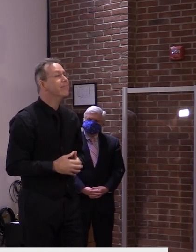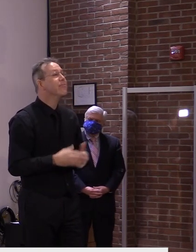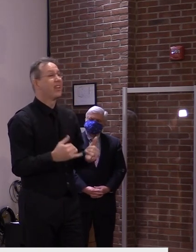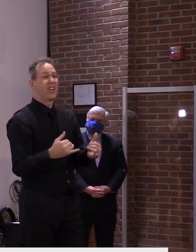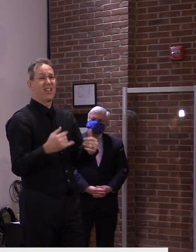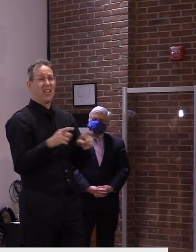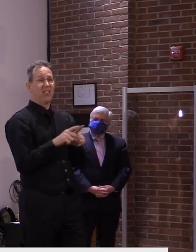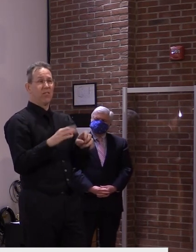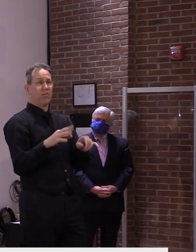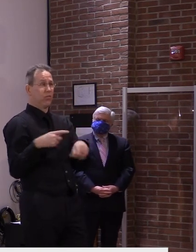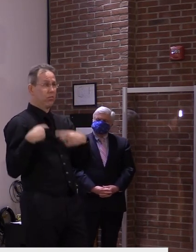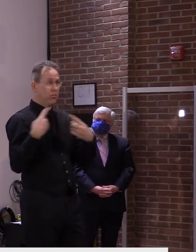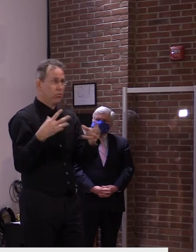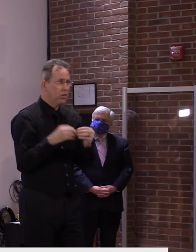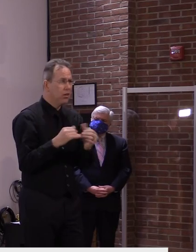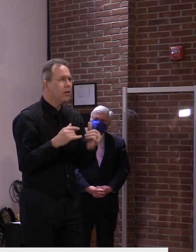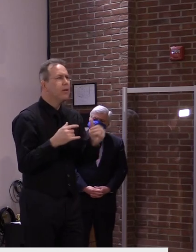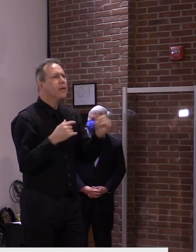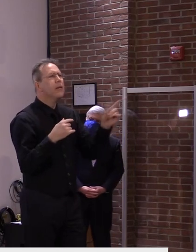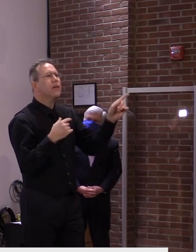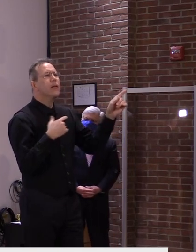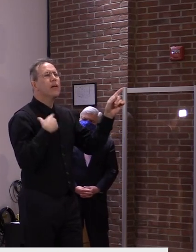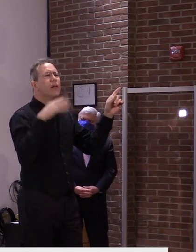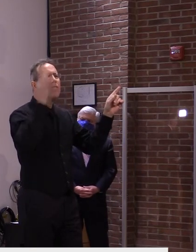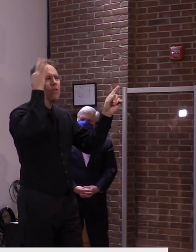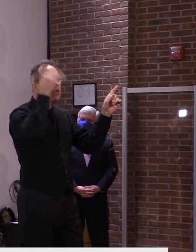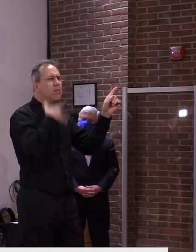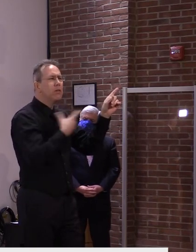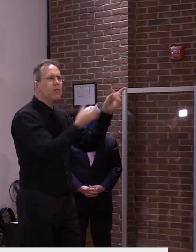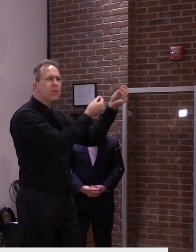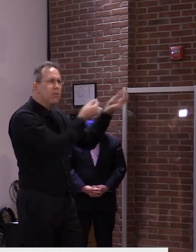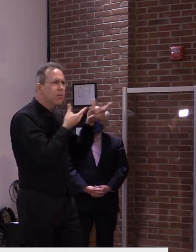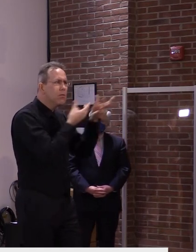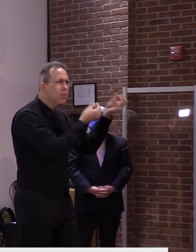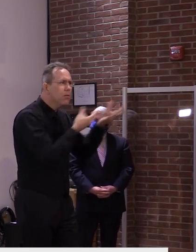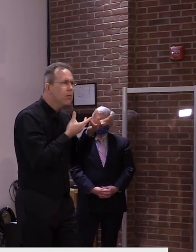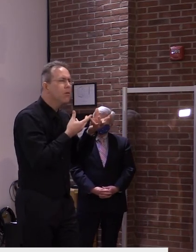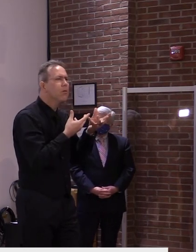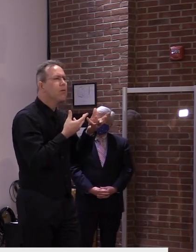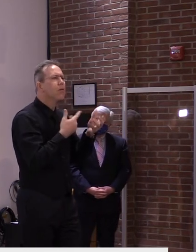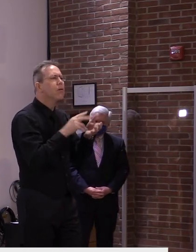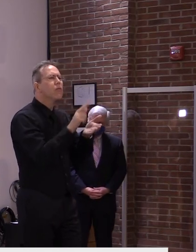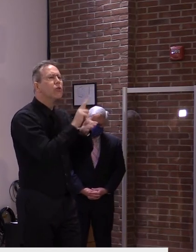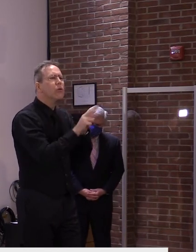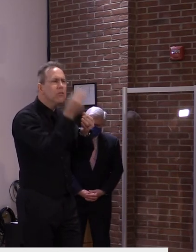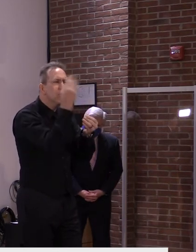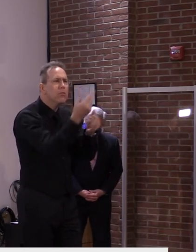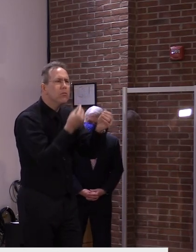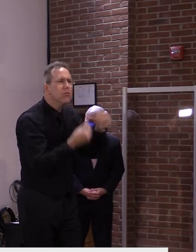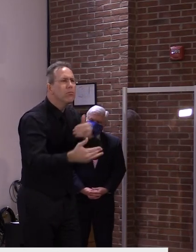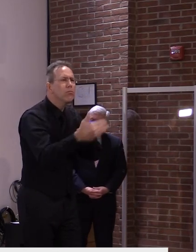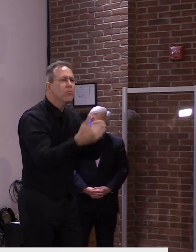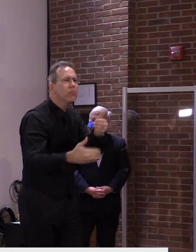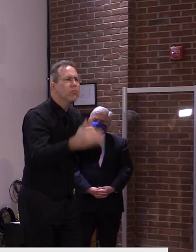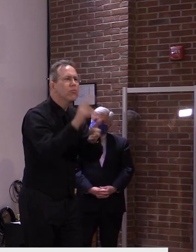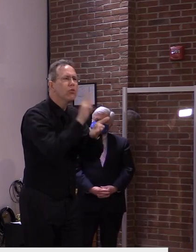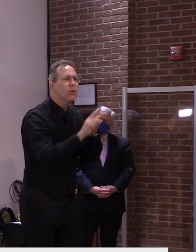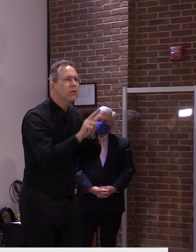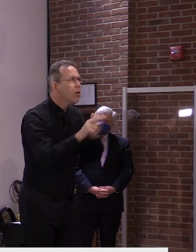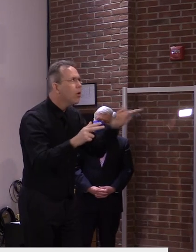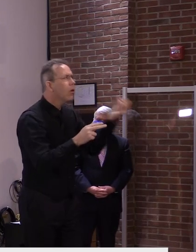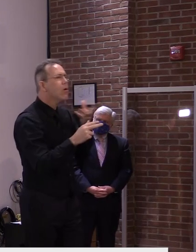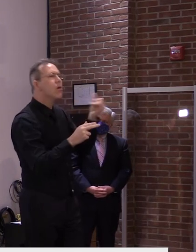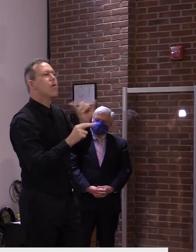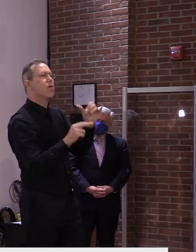some sense of what they're going to do over the next 3 weeks. So they're guaranteeing us a supply over the next 3 weeks, which we didn't have before.